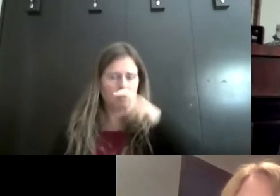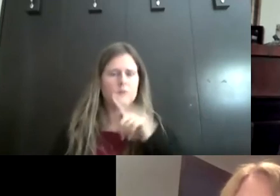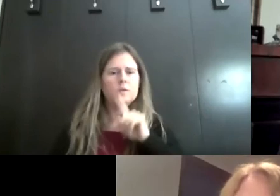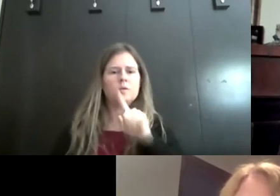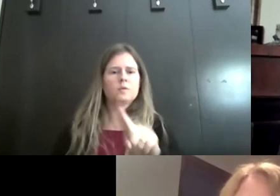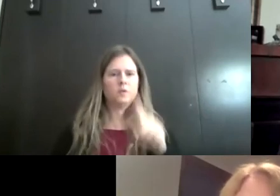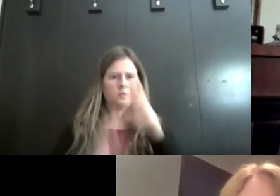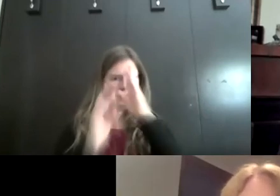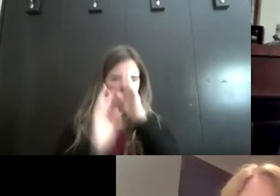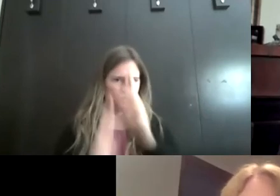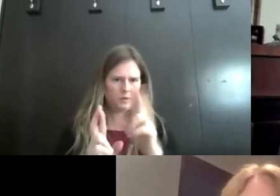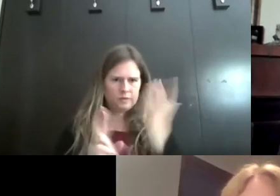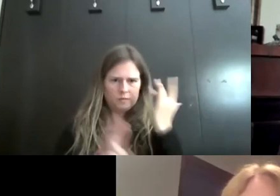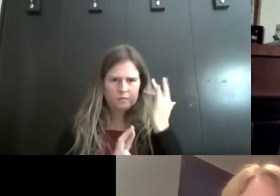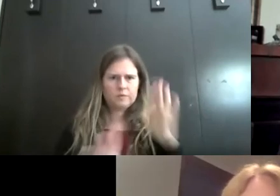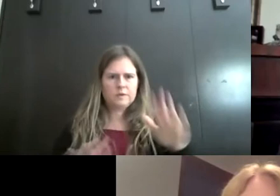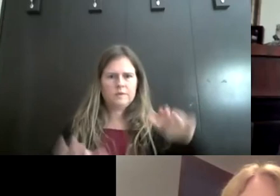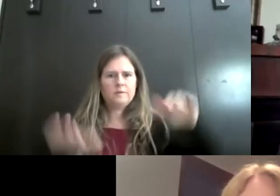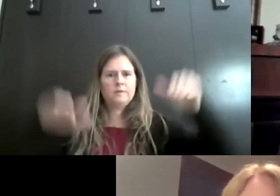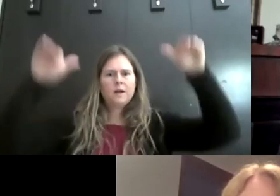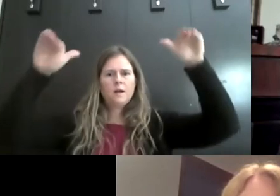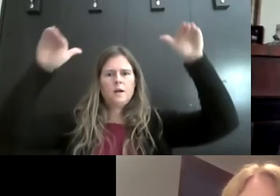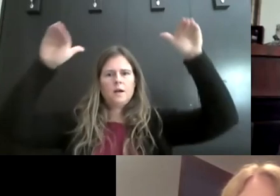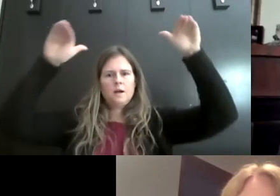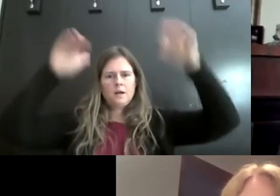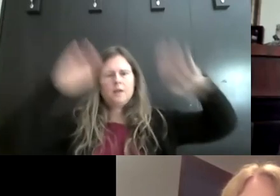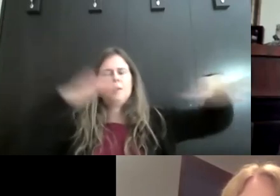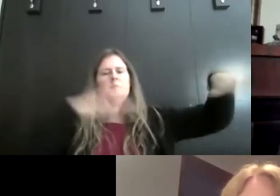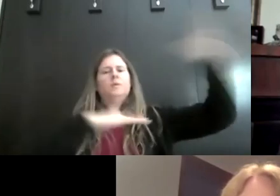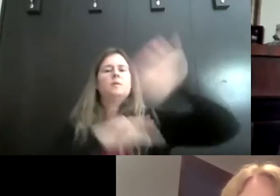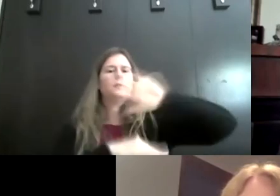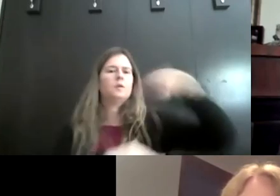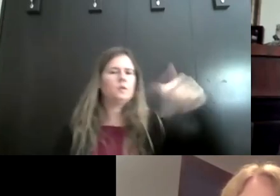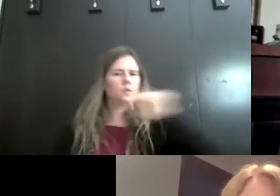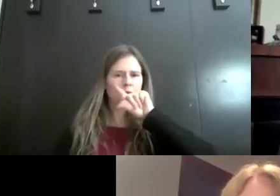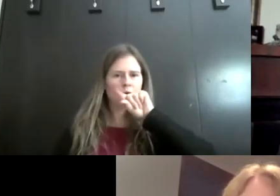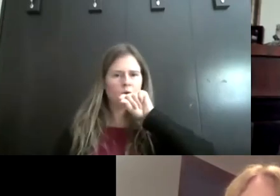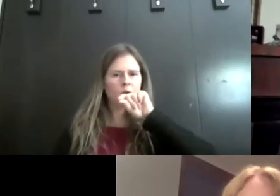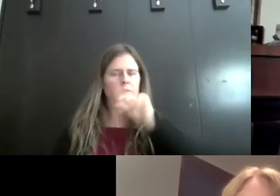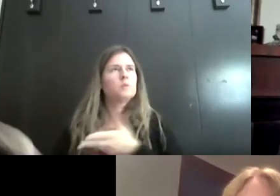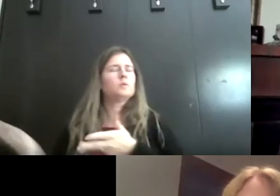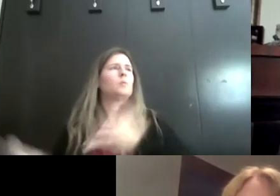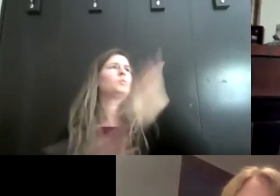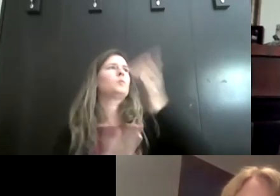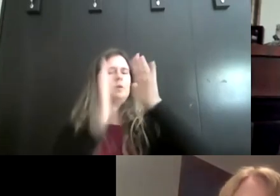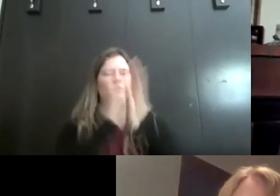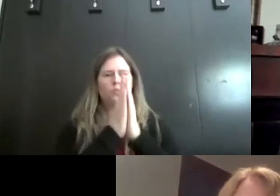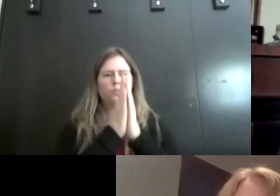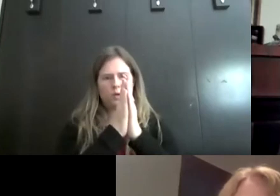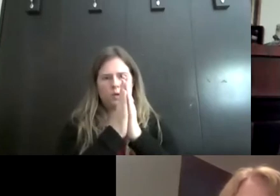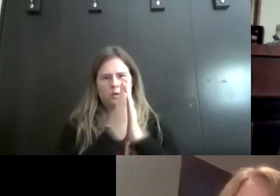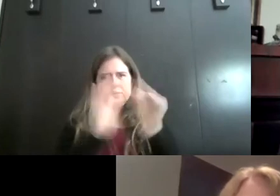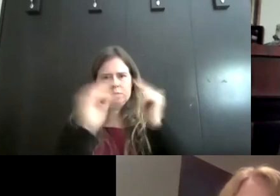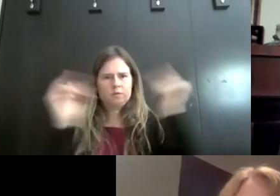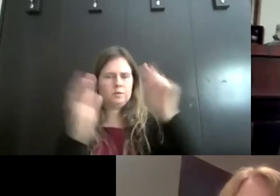animal is because they can fly higher than any other bird, so they take our prayers up to the great spirit or whoever it is that we're